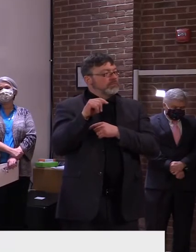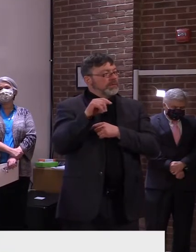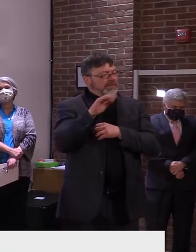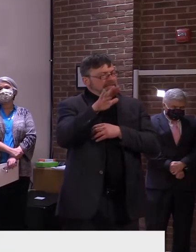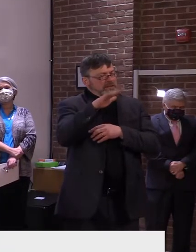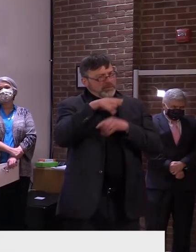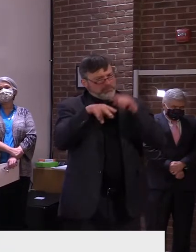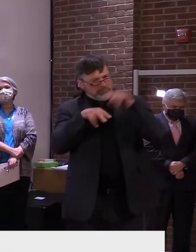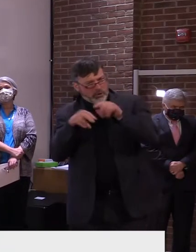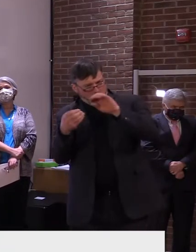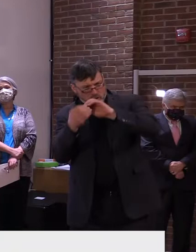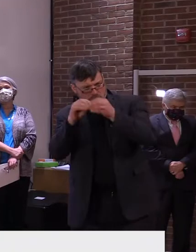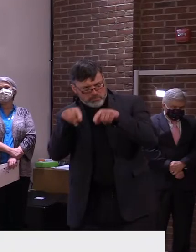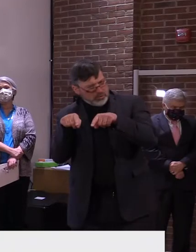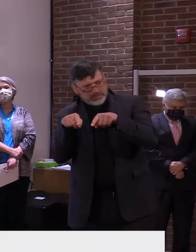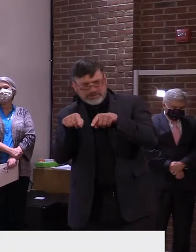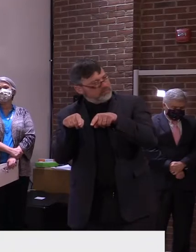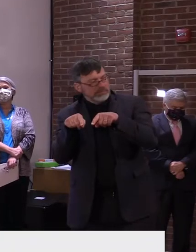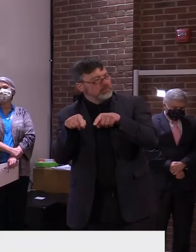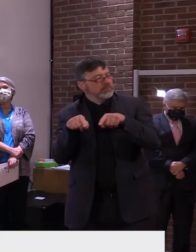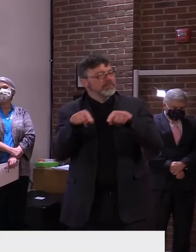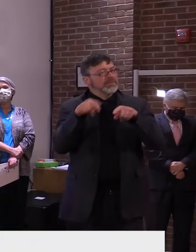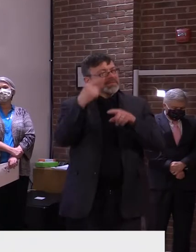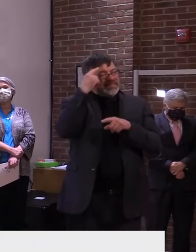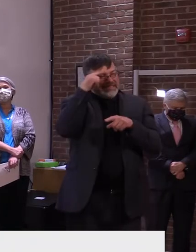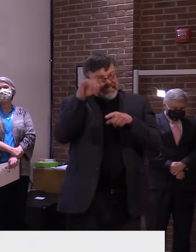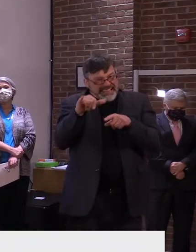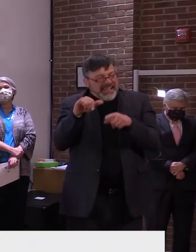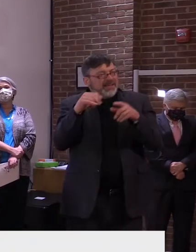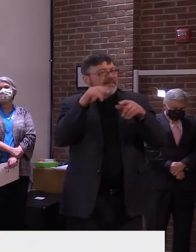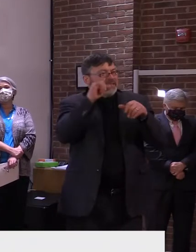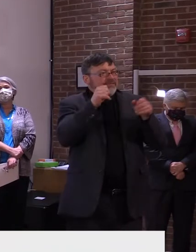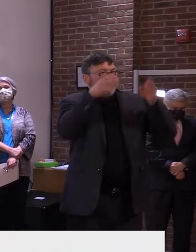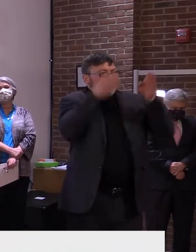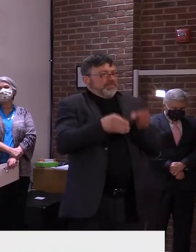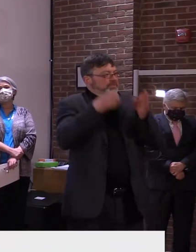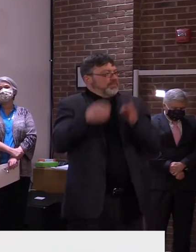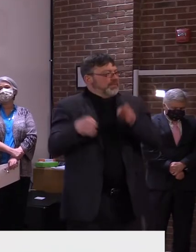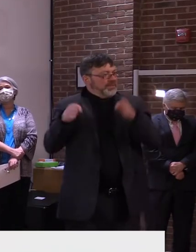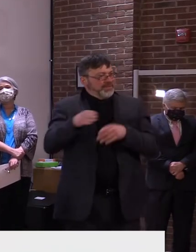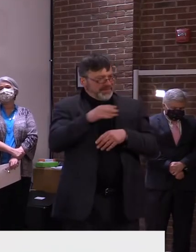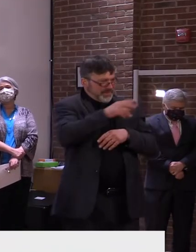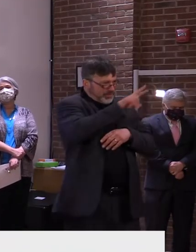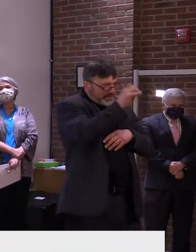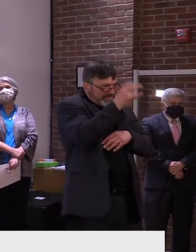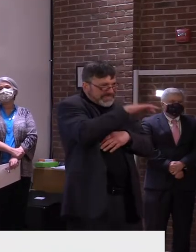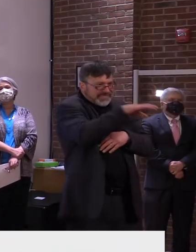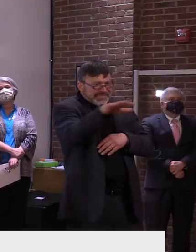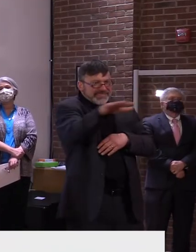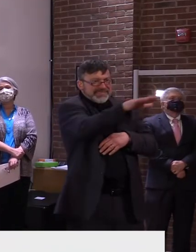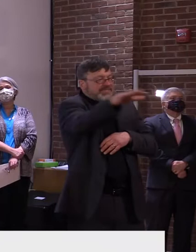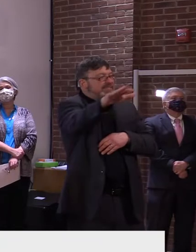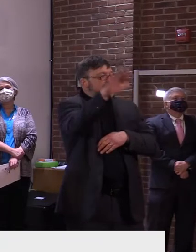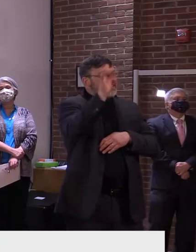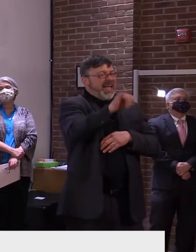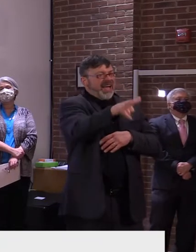soon. Our hearts go out to their families and loved ones who live with this loss every day.